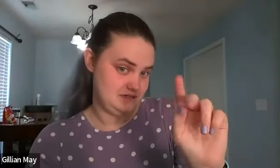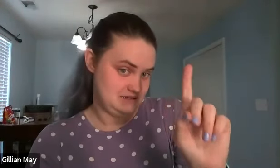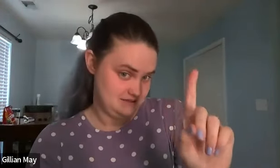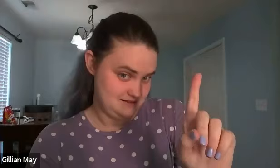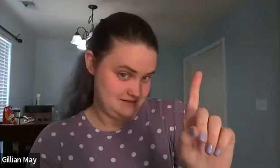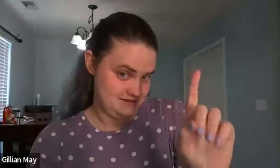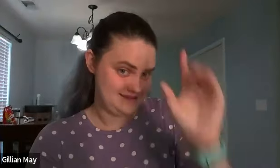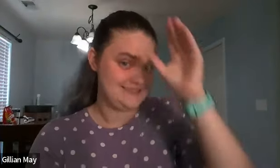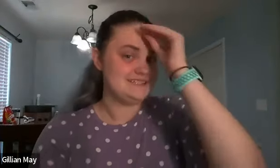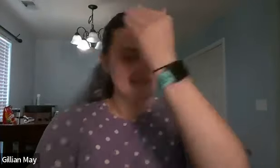grandson.